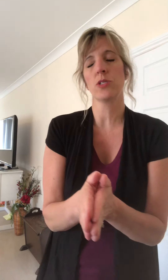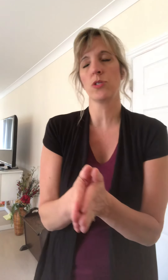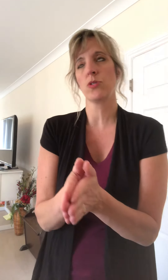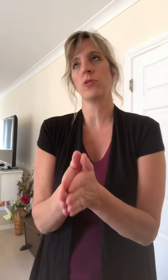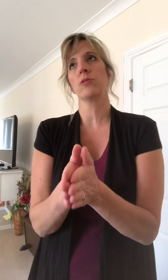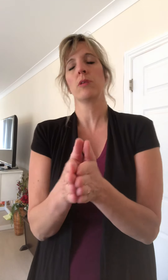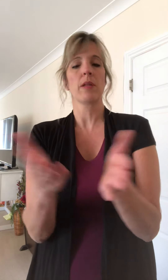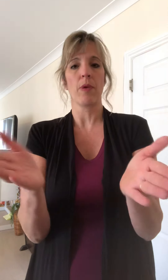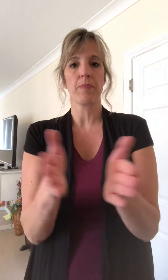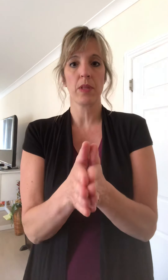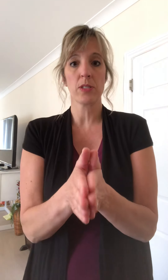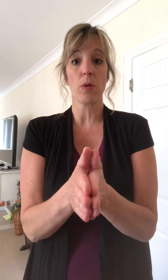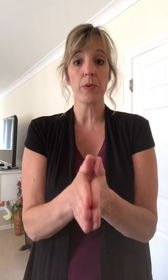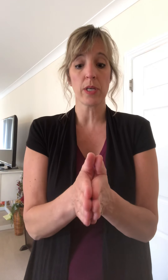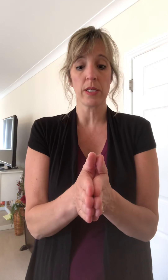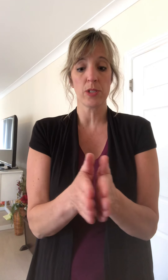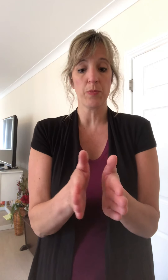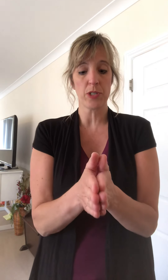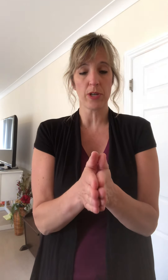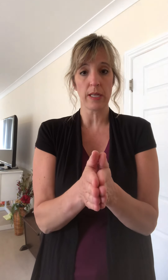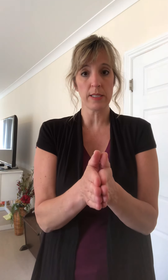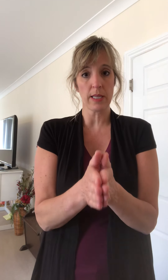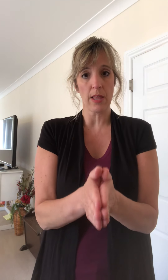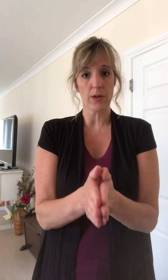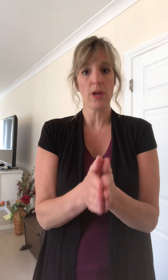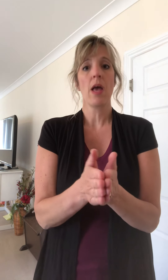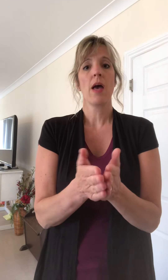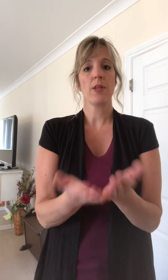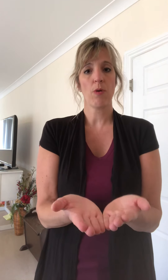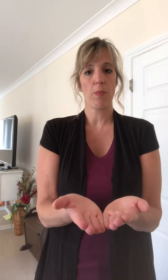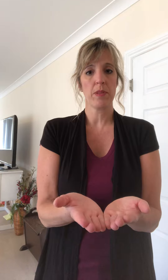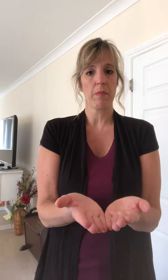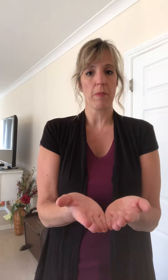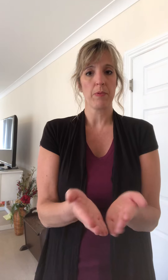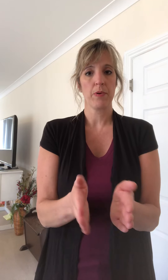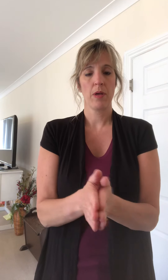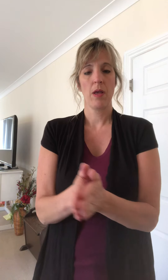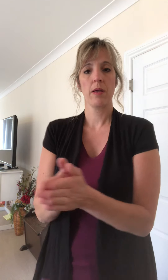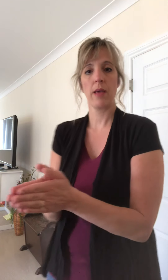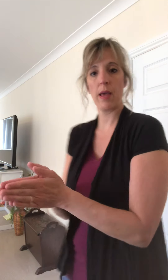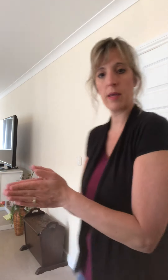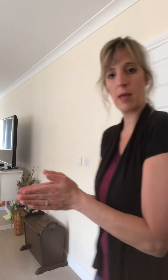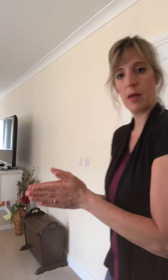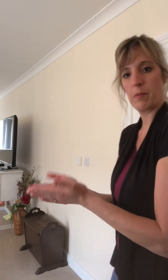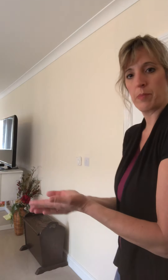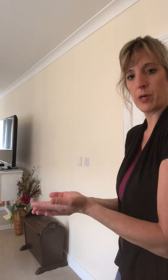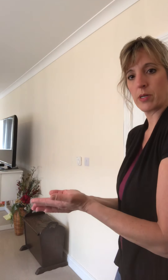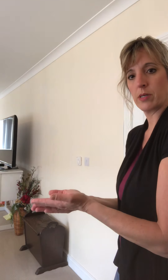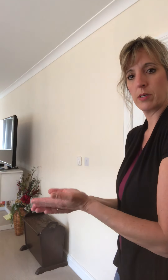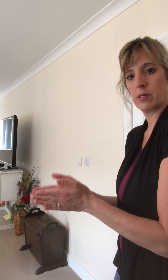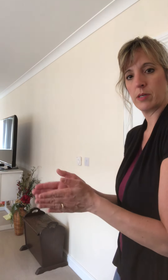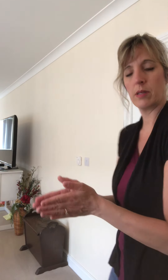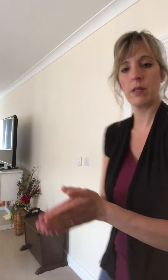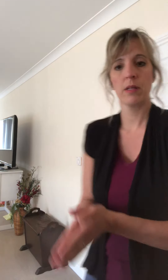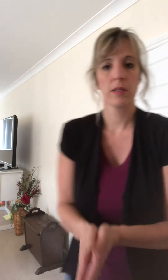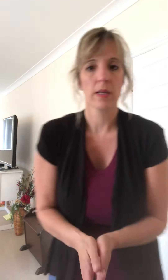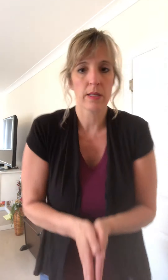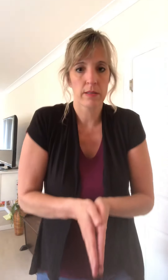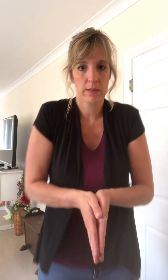just, anyway. So book is you put your hands together and you open them up. Okay? Book. Like